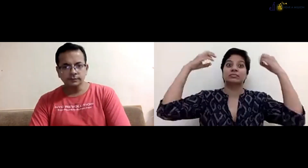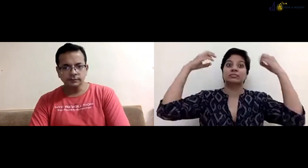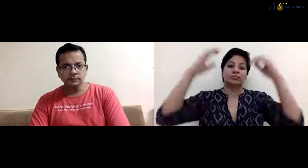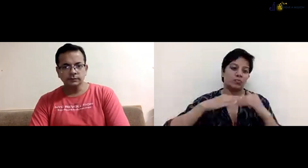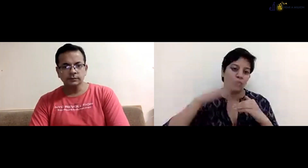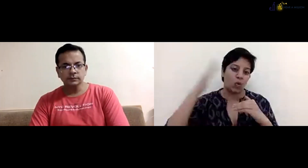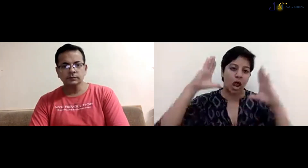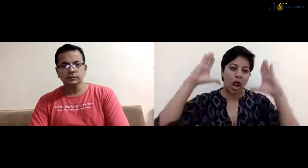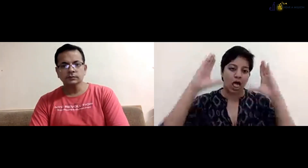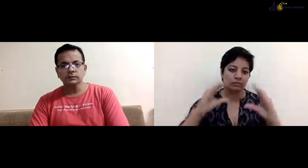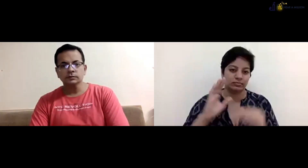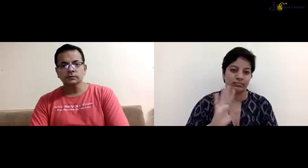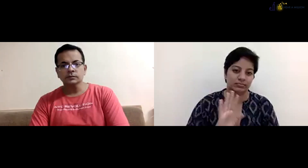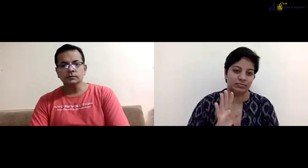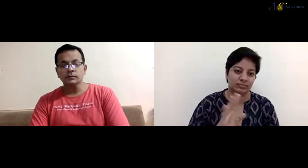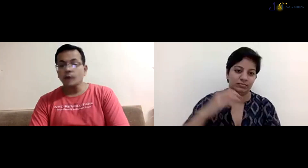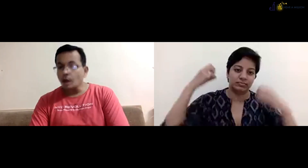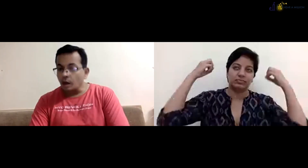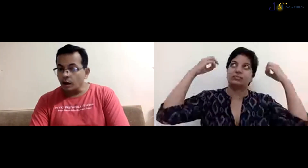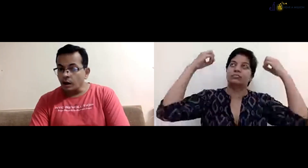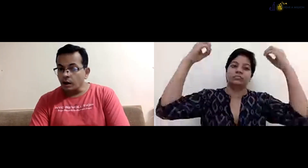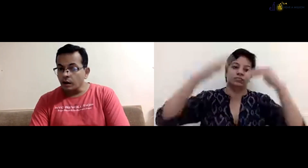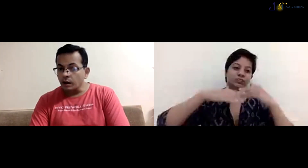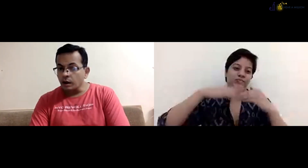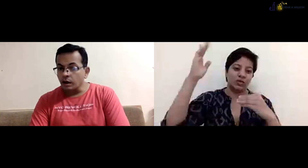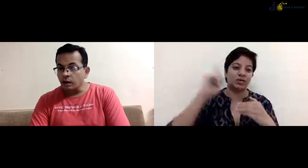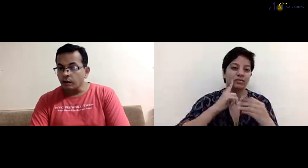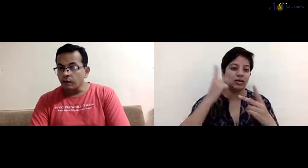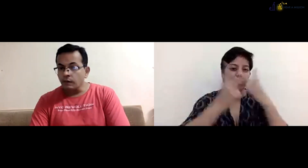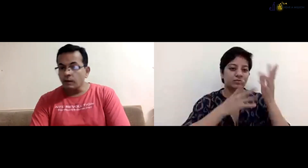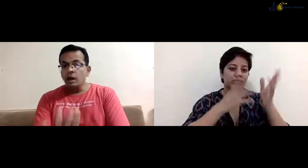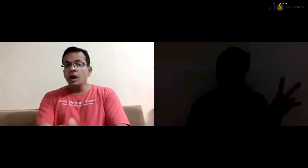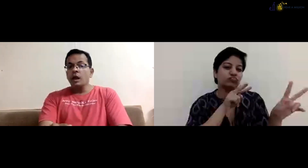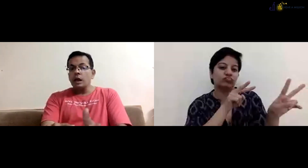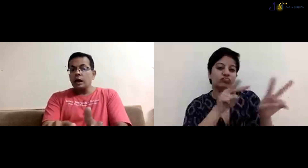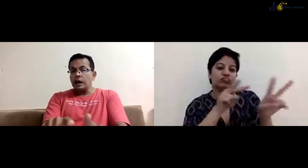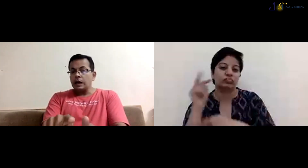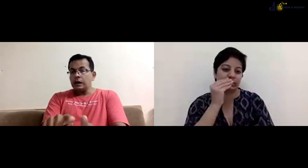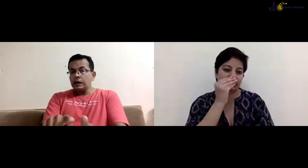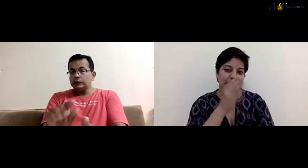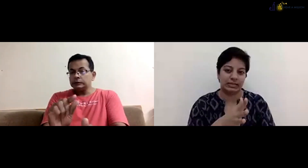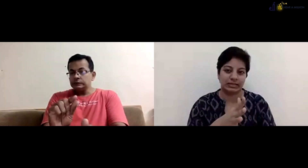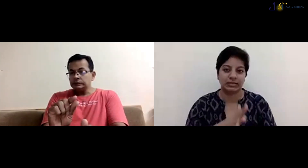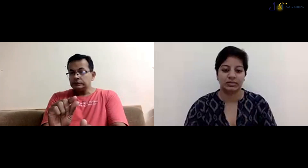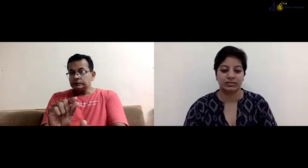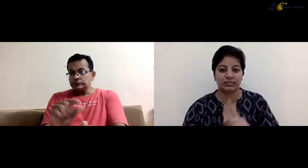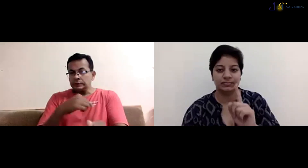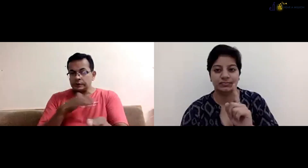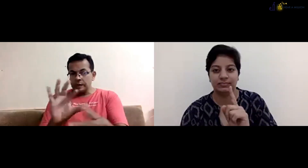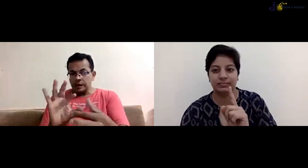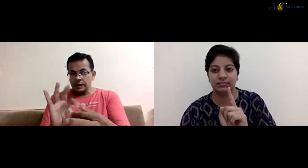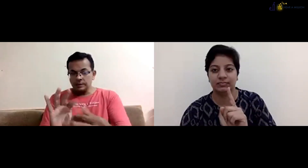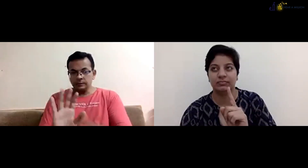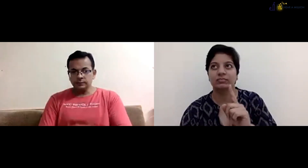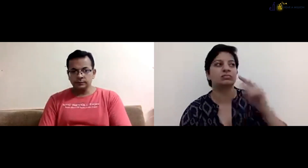I want to sit near that presenter, and light should be there more clearly